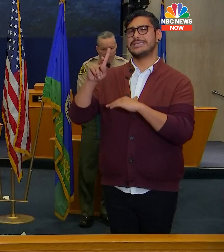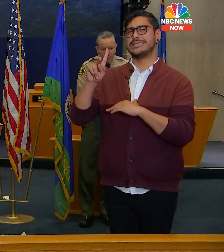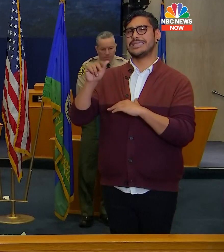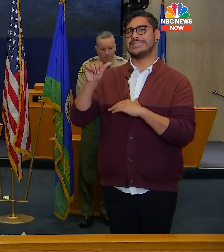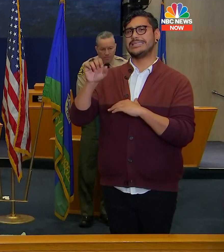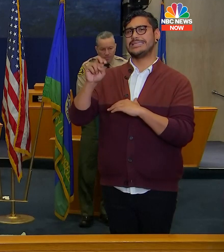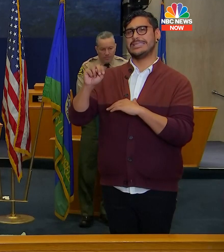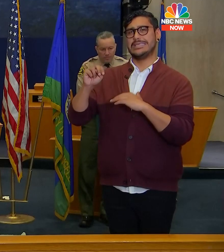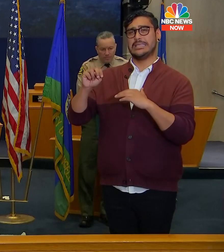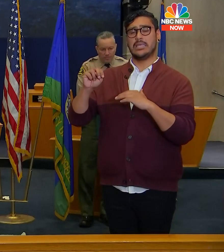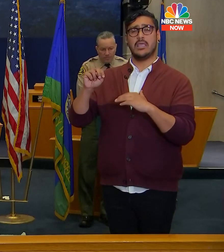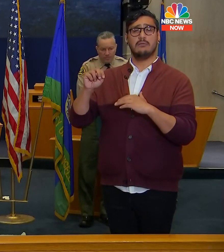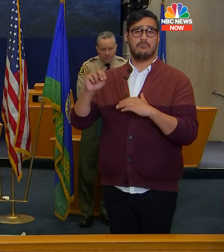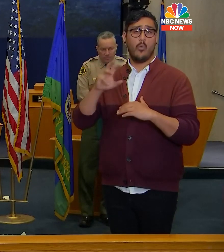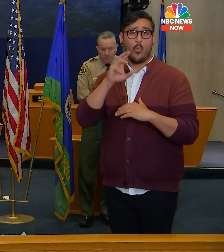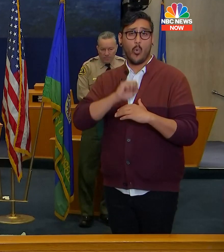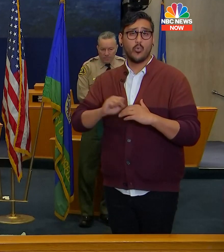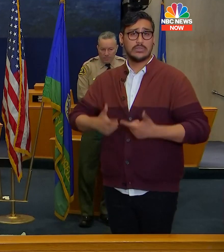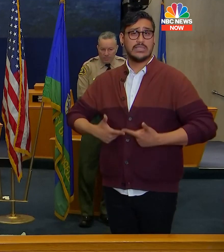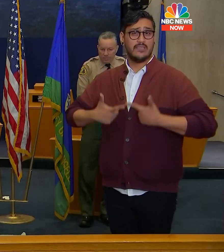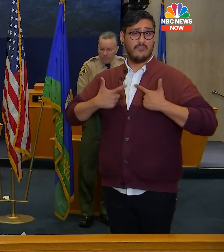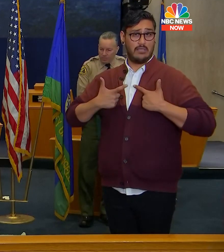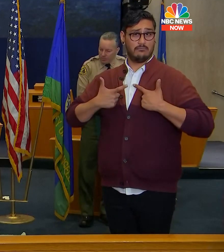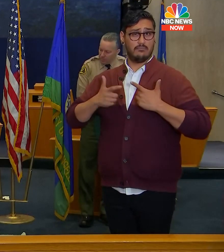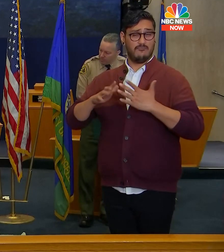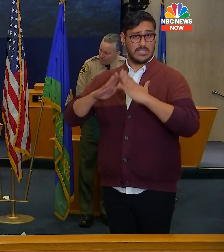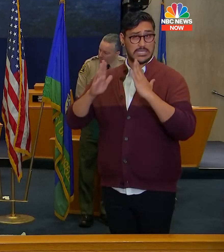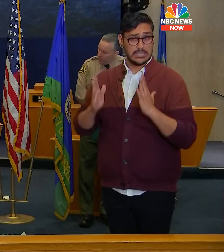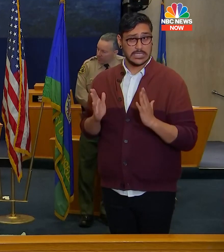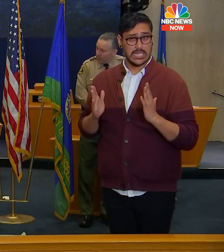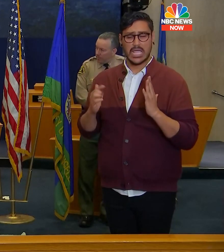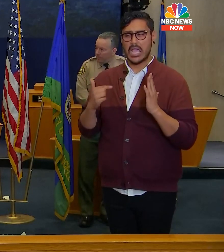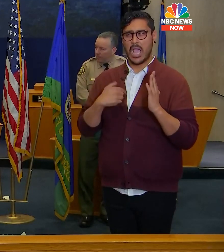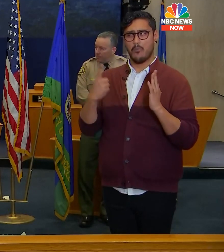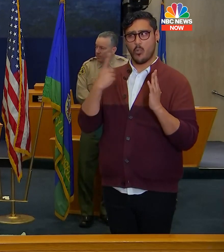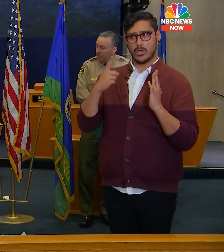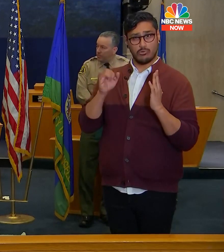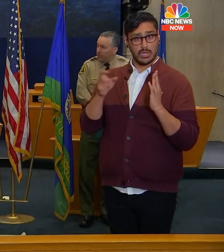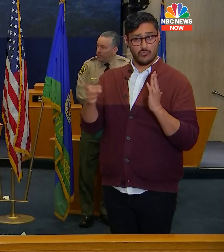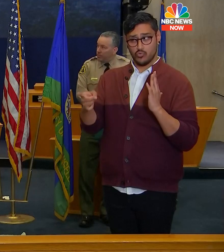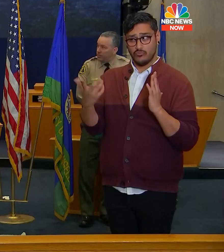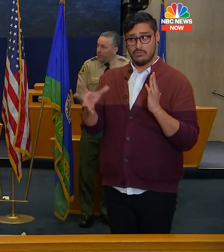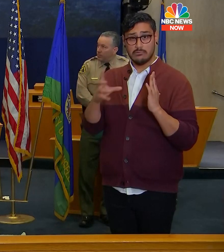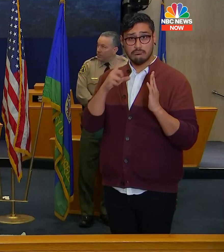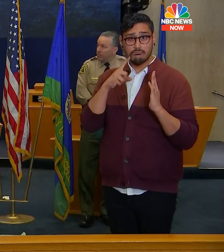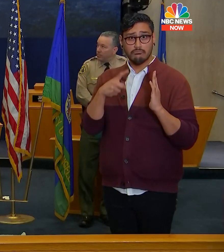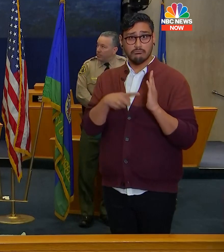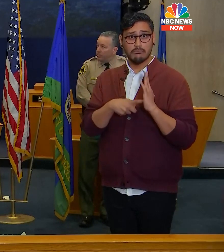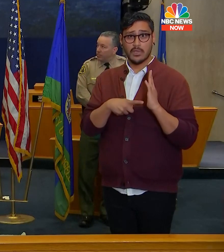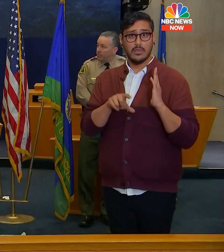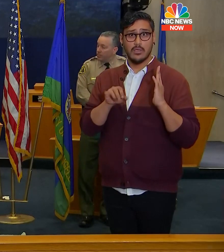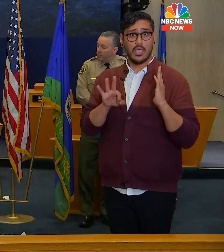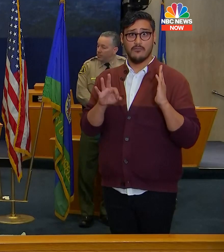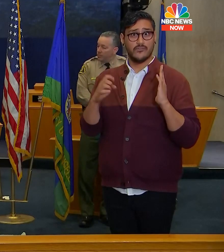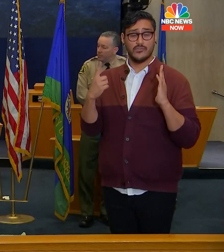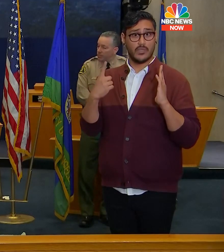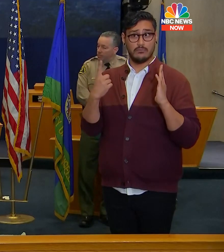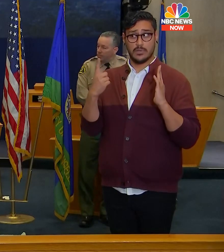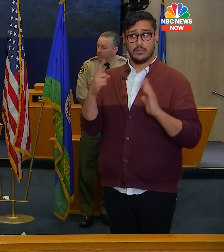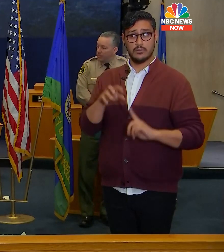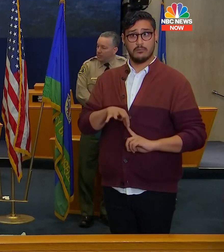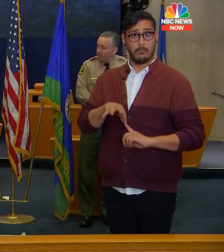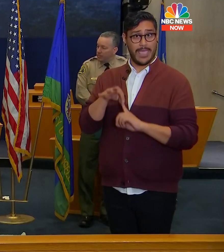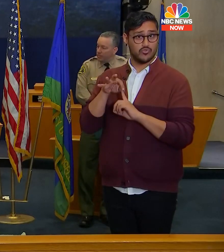It's especially concerning. I wonder if it's on your radars and if there's anything